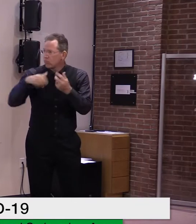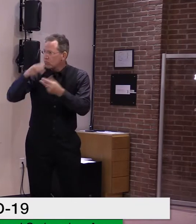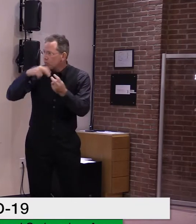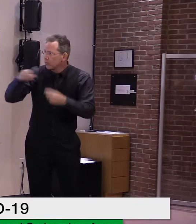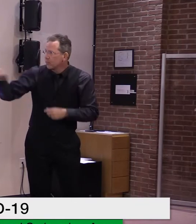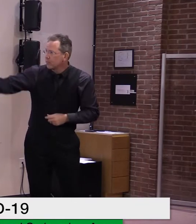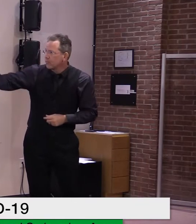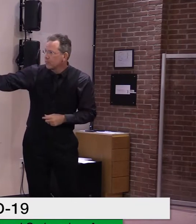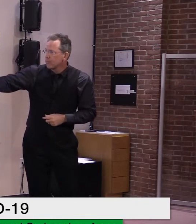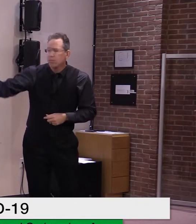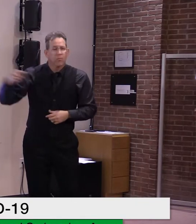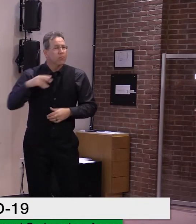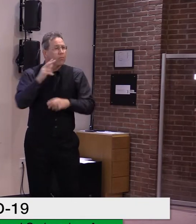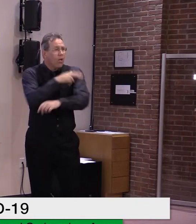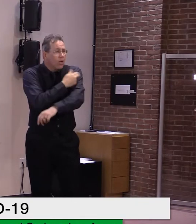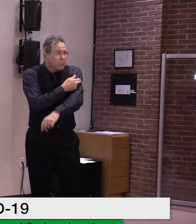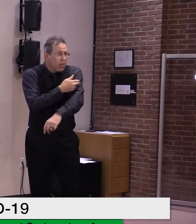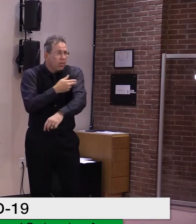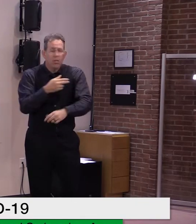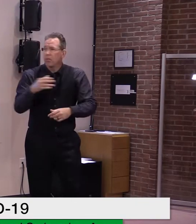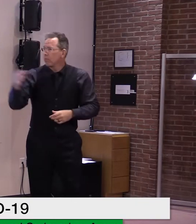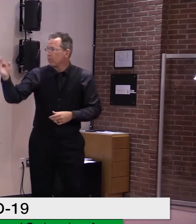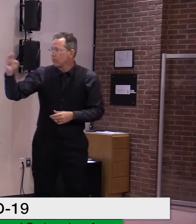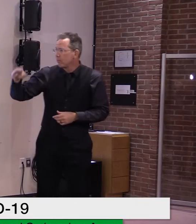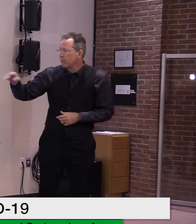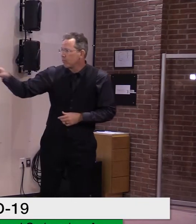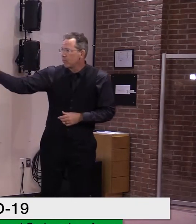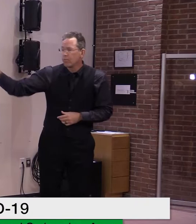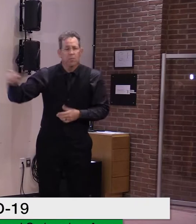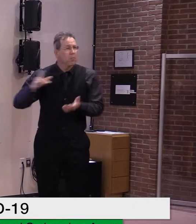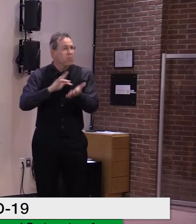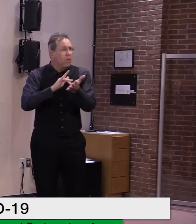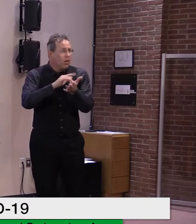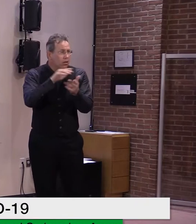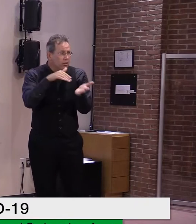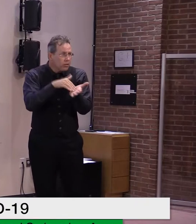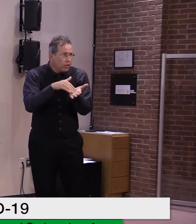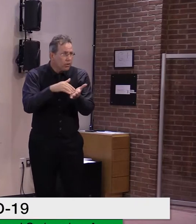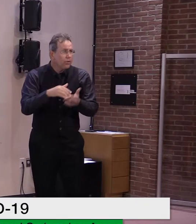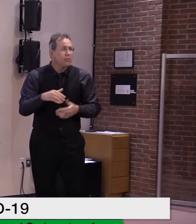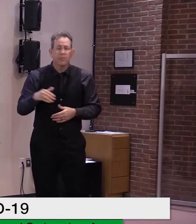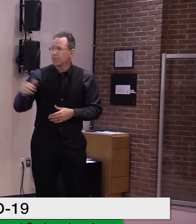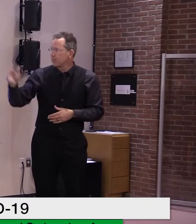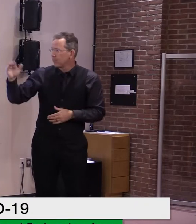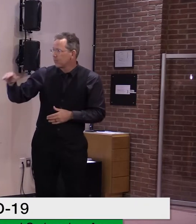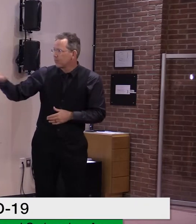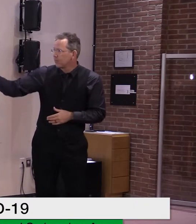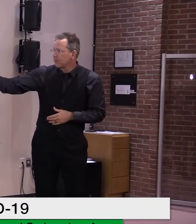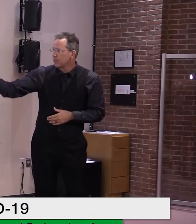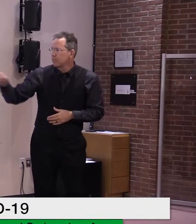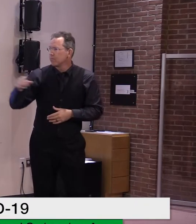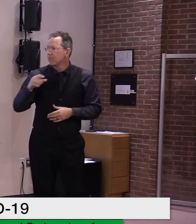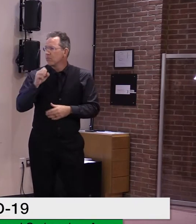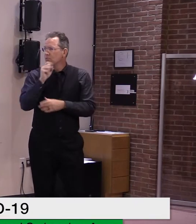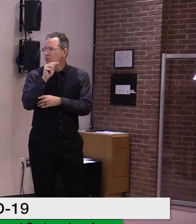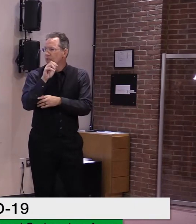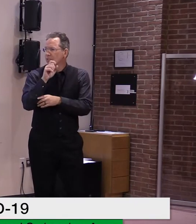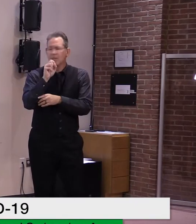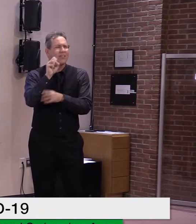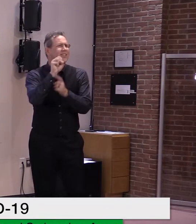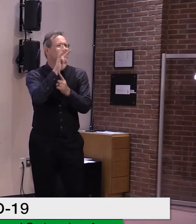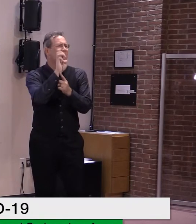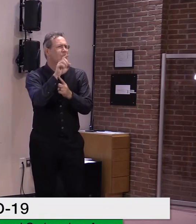Northwestern Medical Center, Tre Amigos in Stowe, North Country Hospital in Newport,